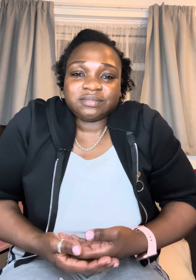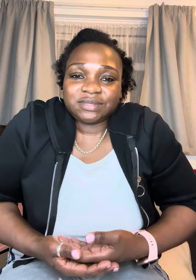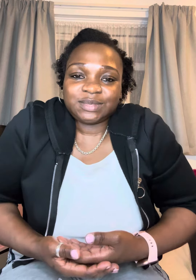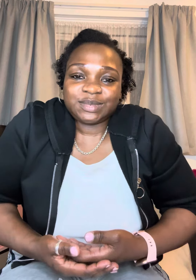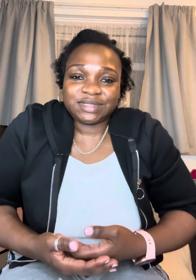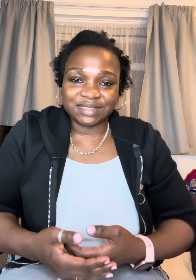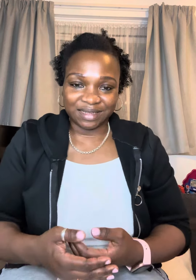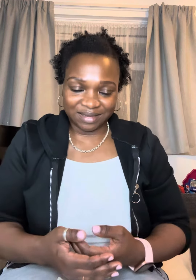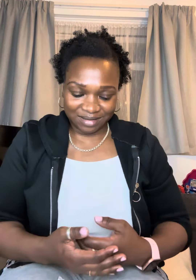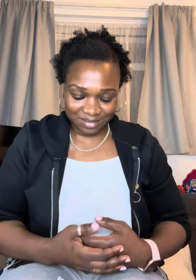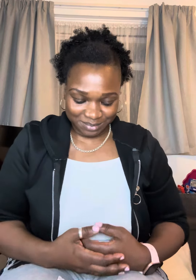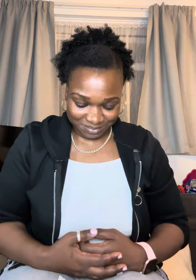sick,